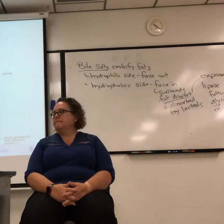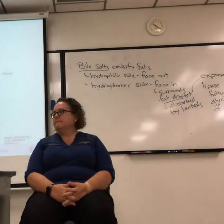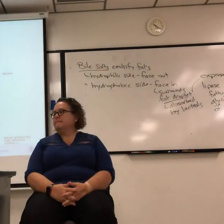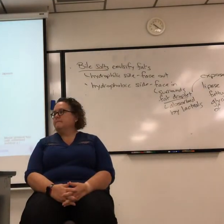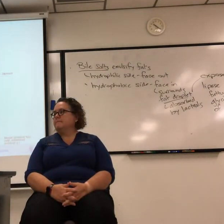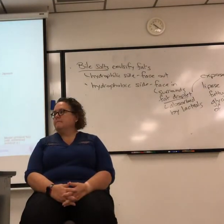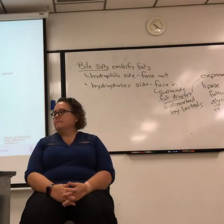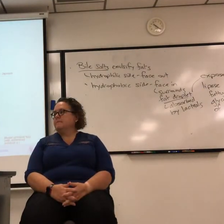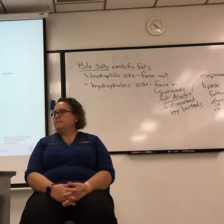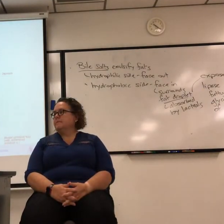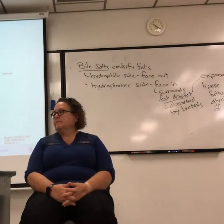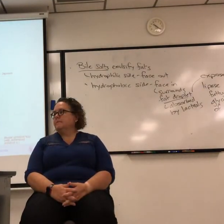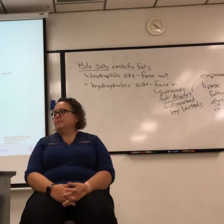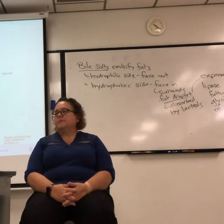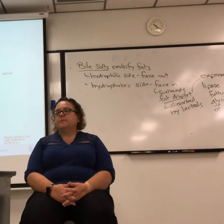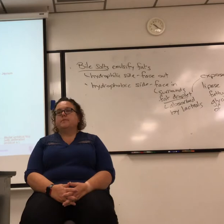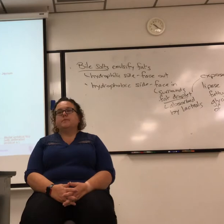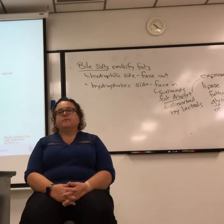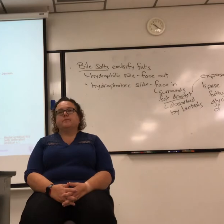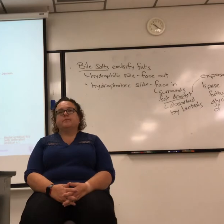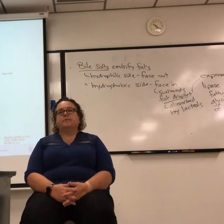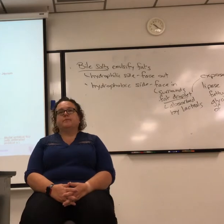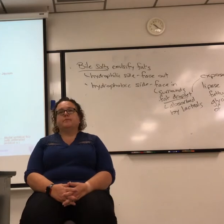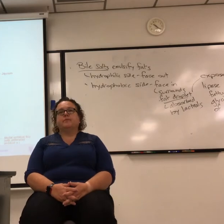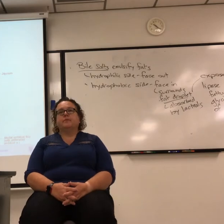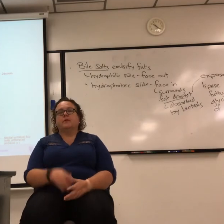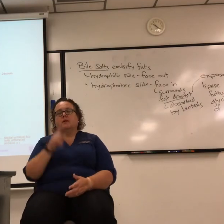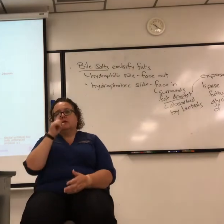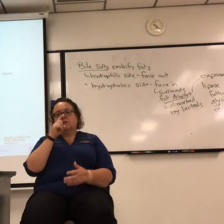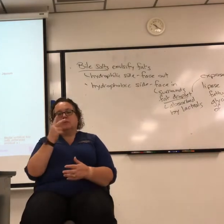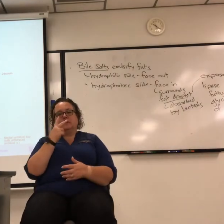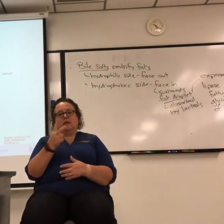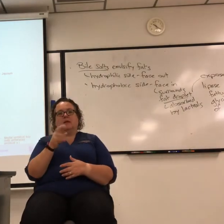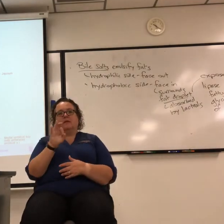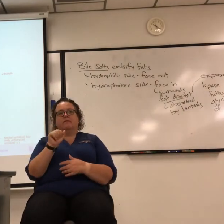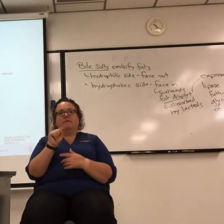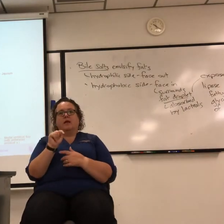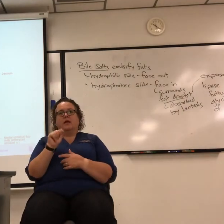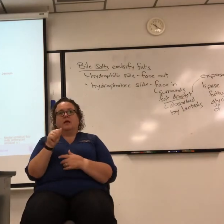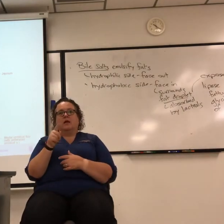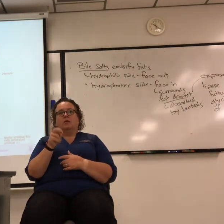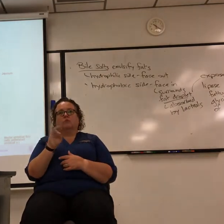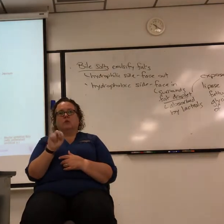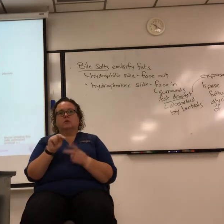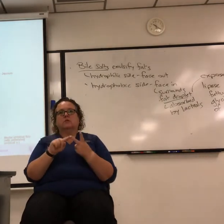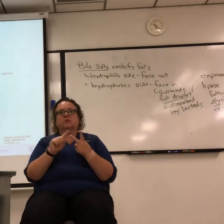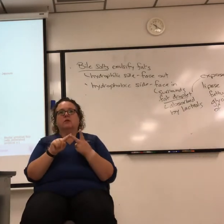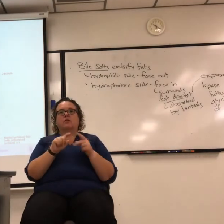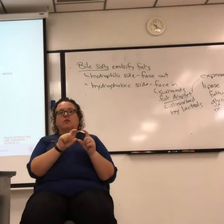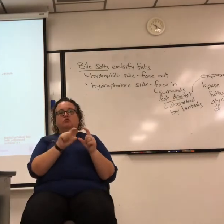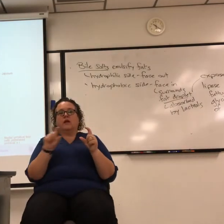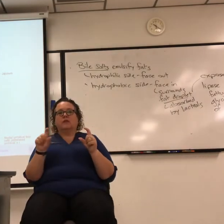More anatomically correct. You lift up the fat apron, the greater omentum. You lift up the transverse colon.